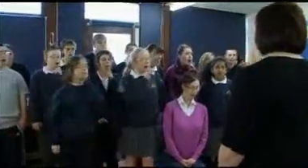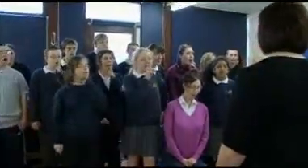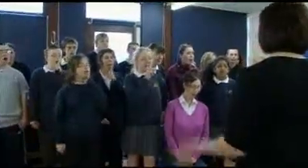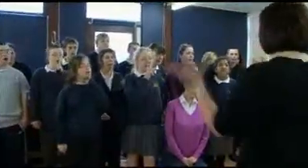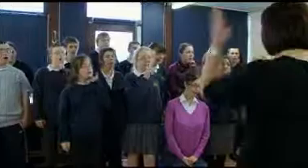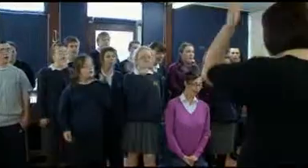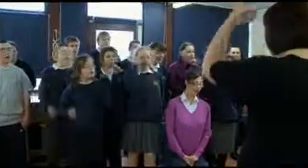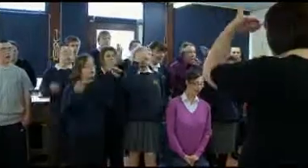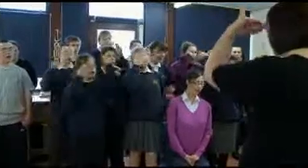Silent